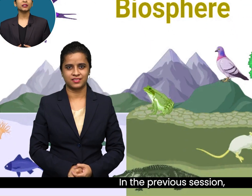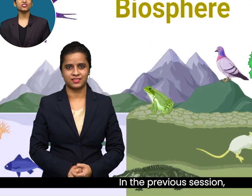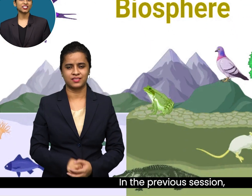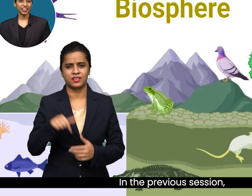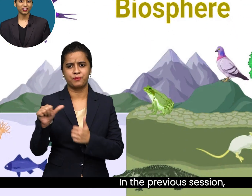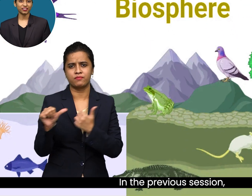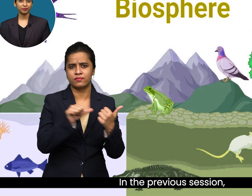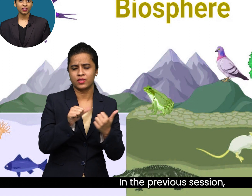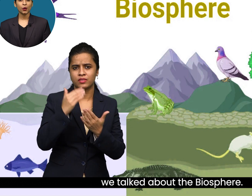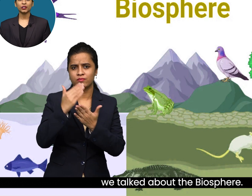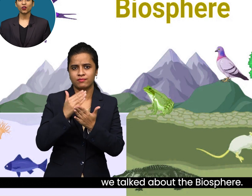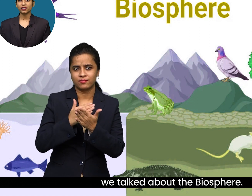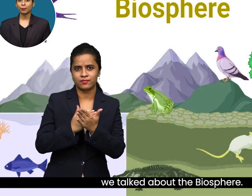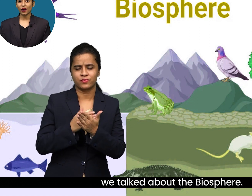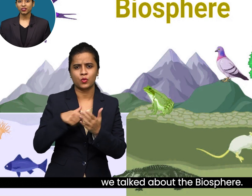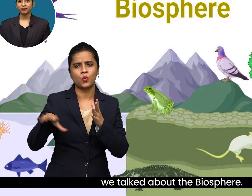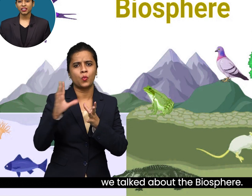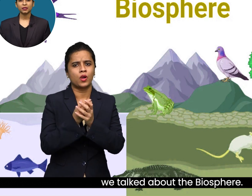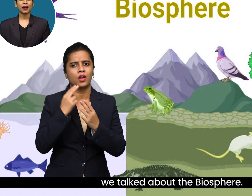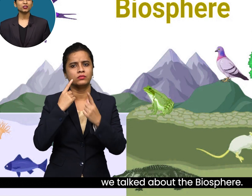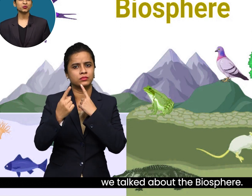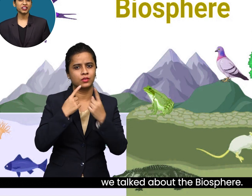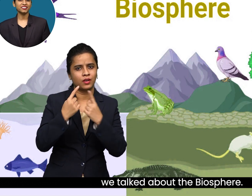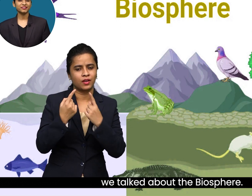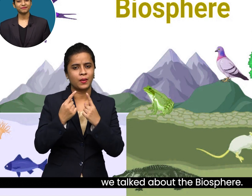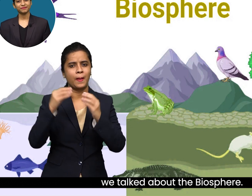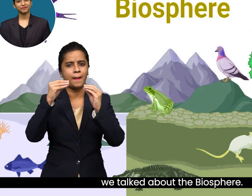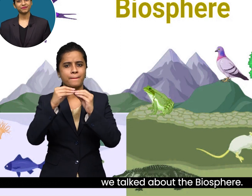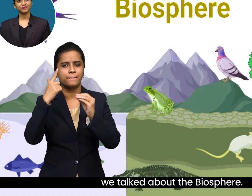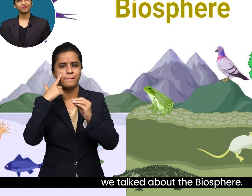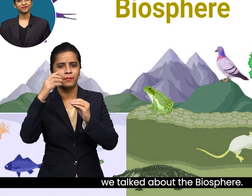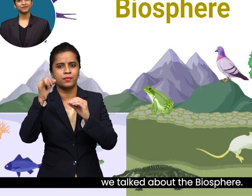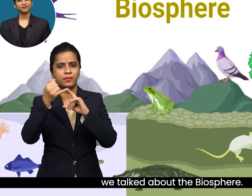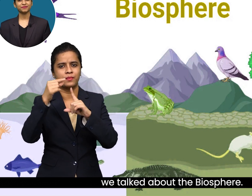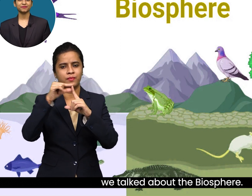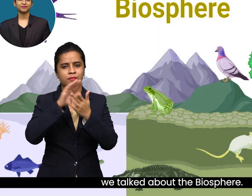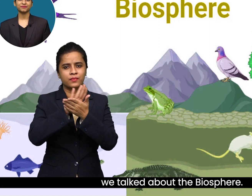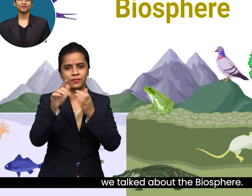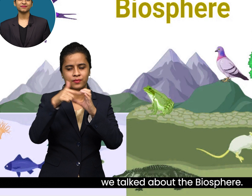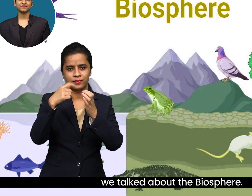In the previous session, we talked about the biosphere.